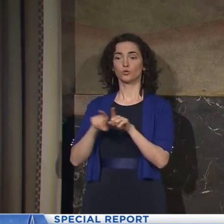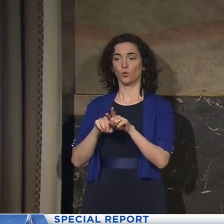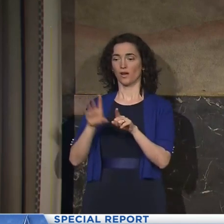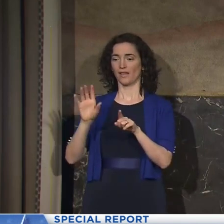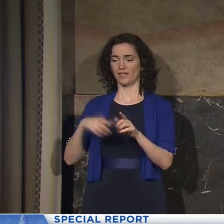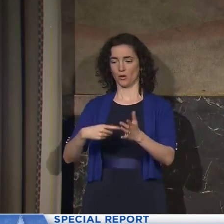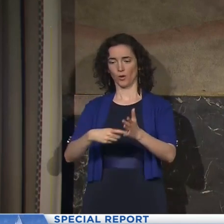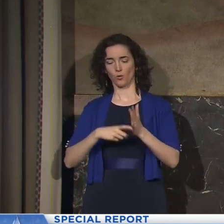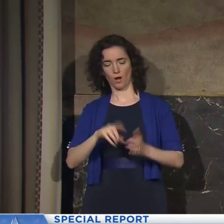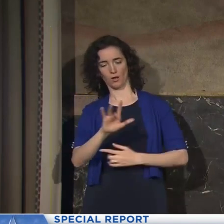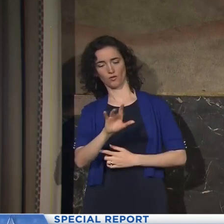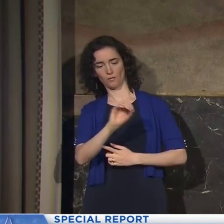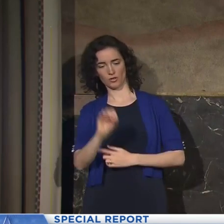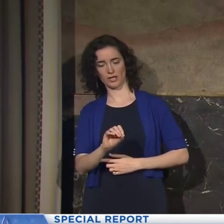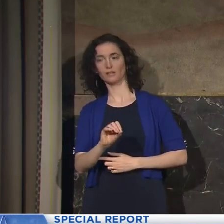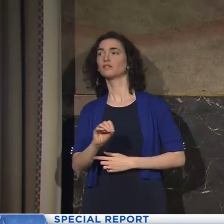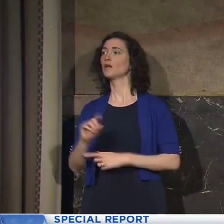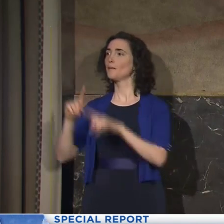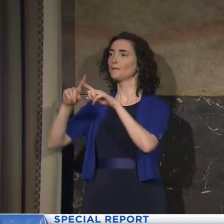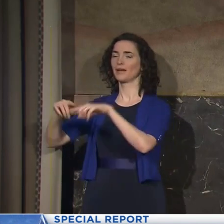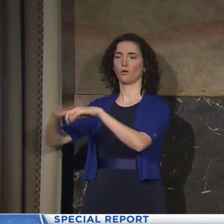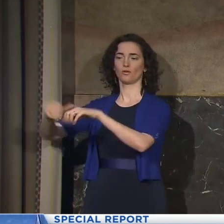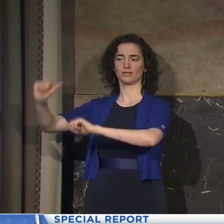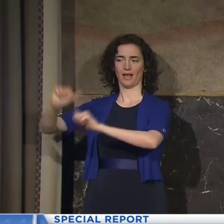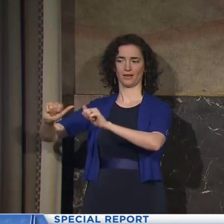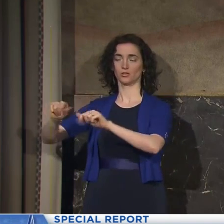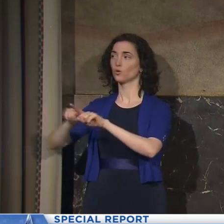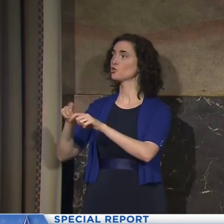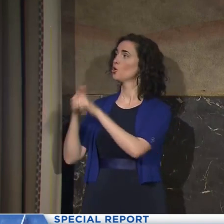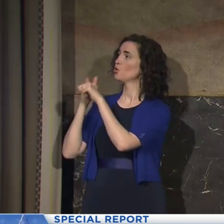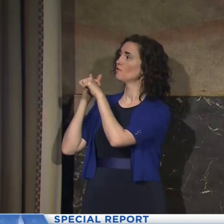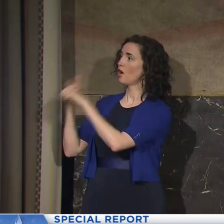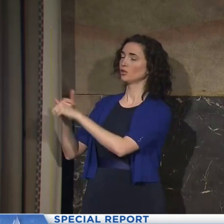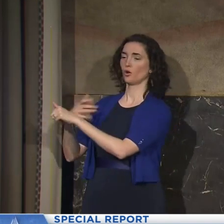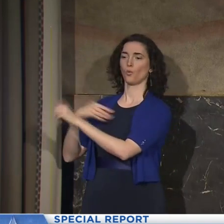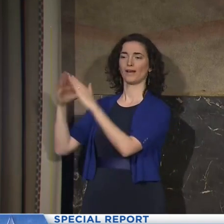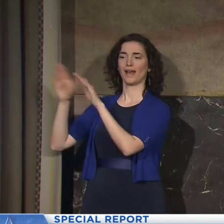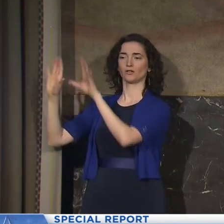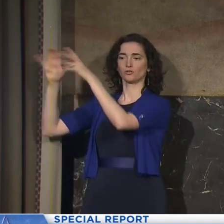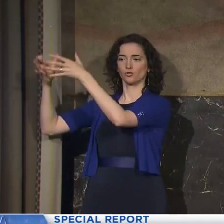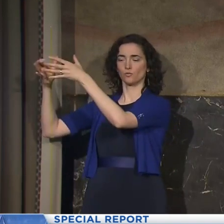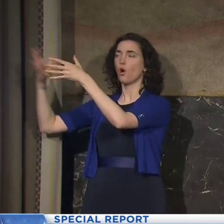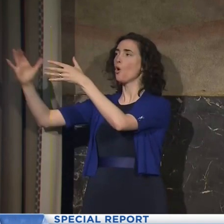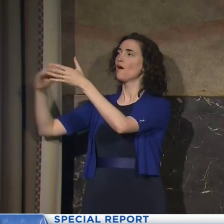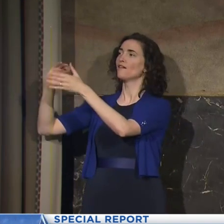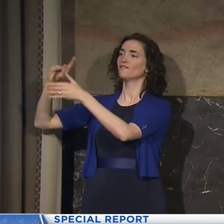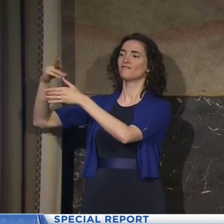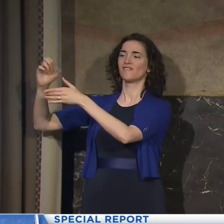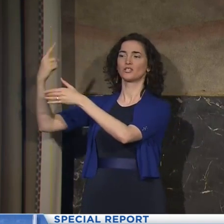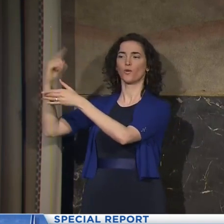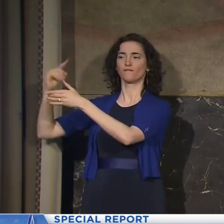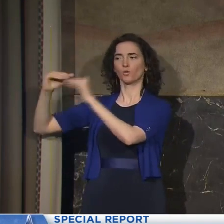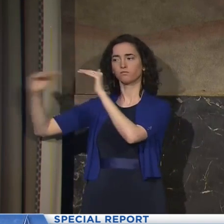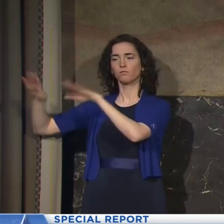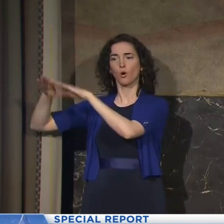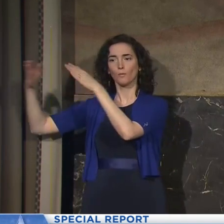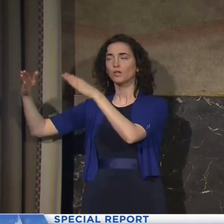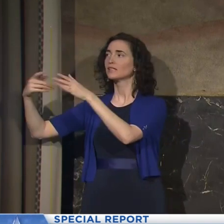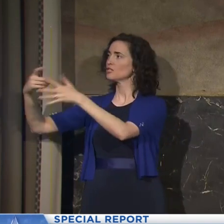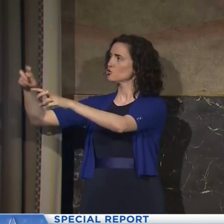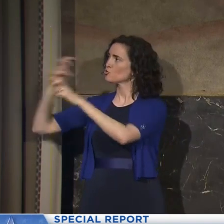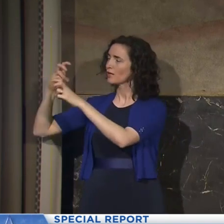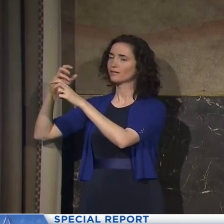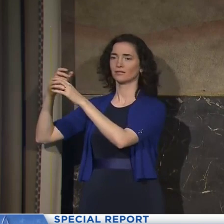and it's in line with the White House guidance for Phase 1 that calls for strict physical distancing protocols.